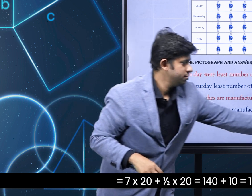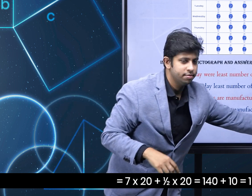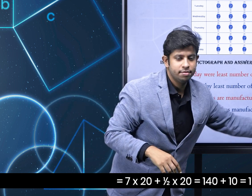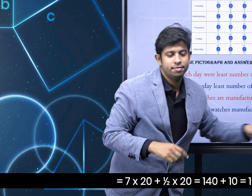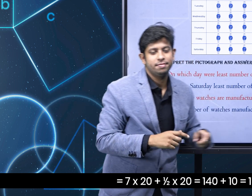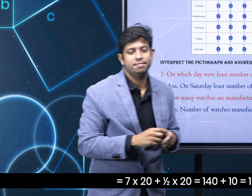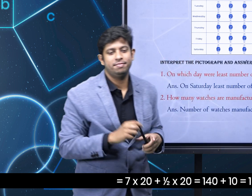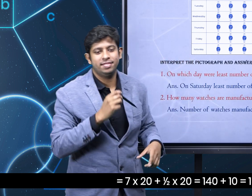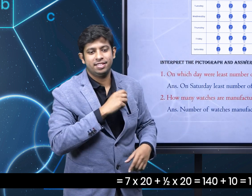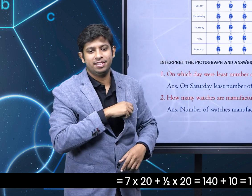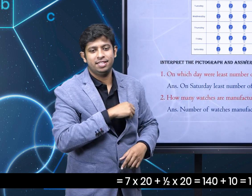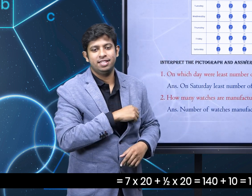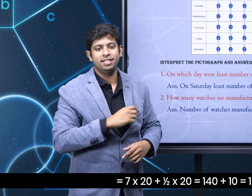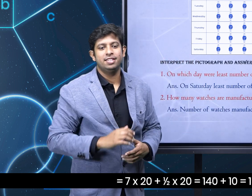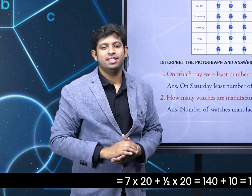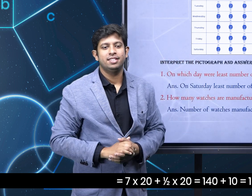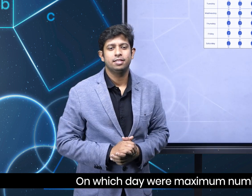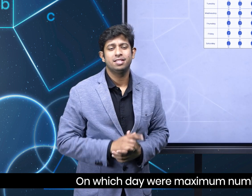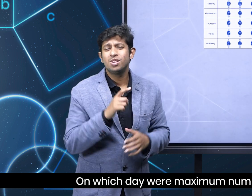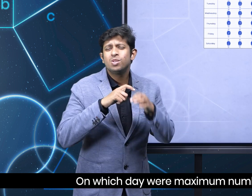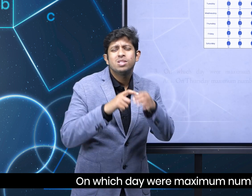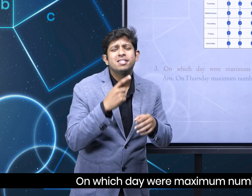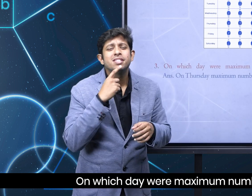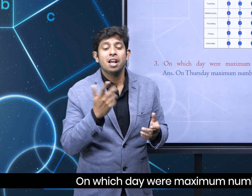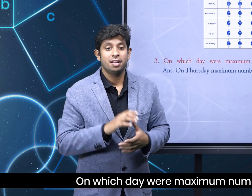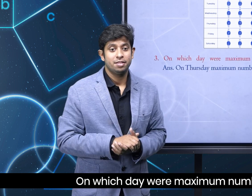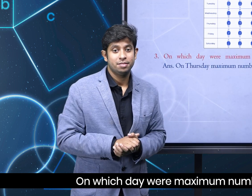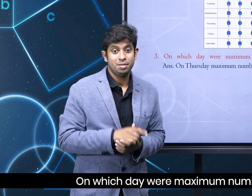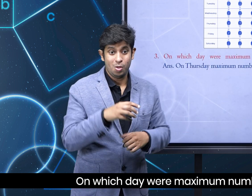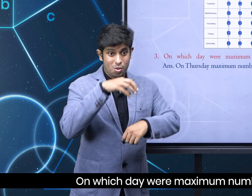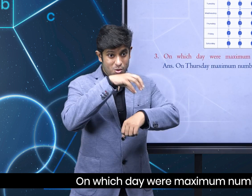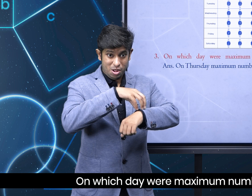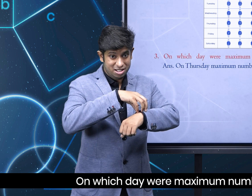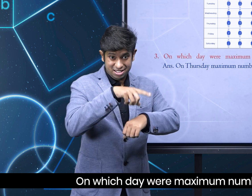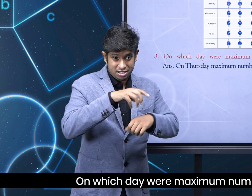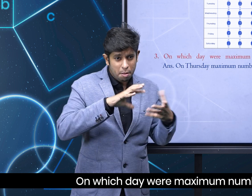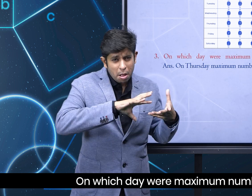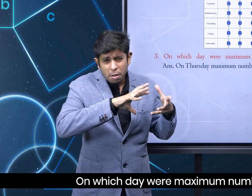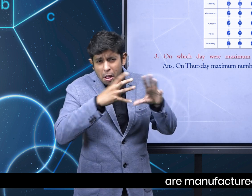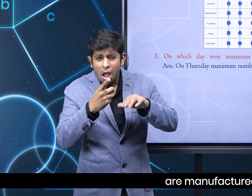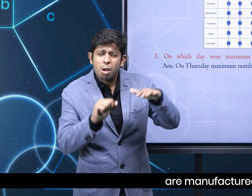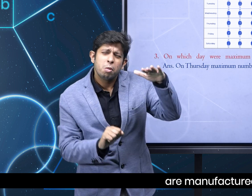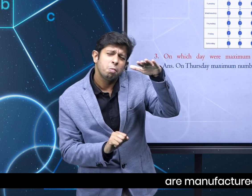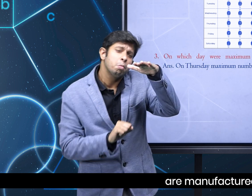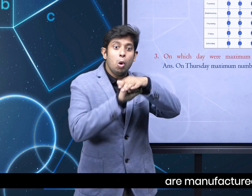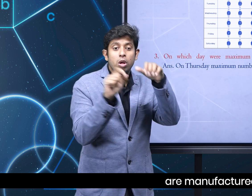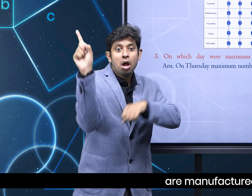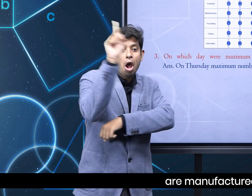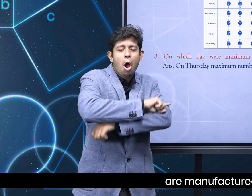equals to 150 watches. On which day were maximum number of wristwatches are manufactured?